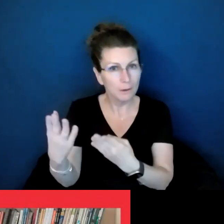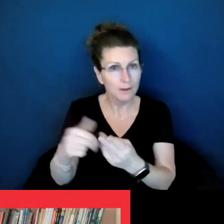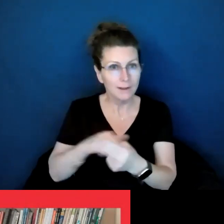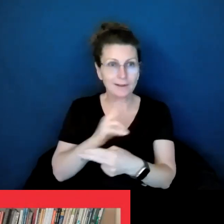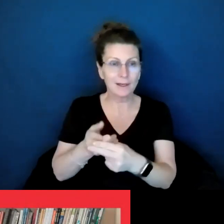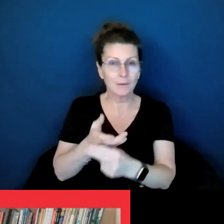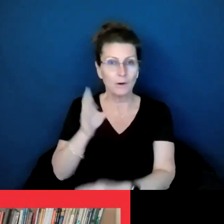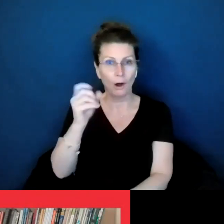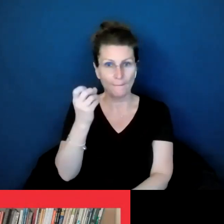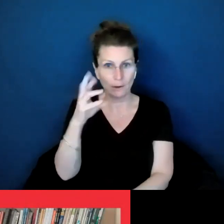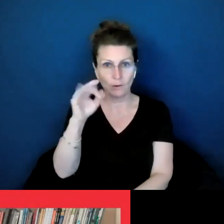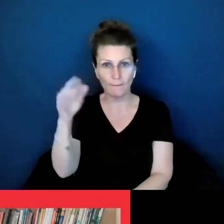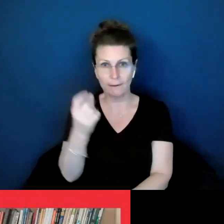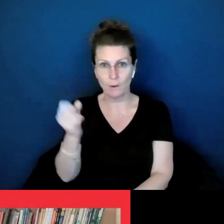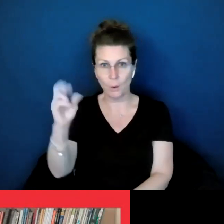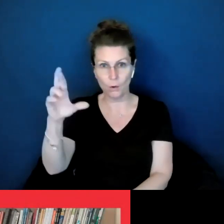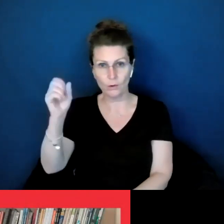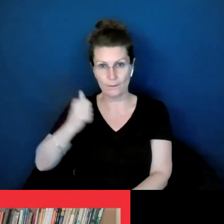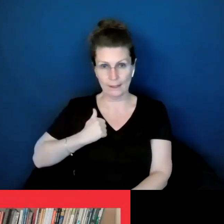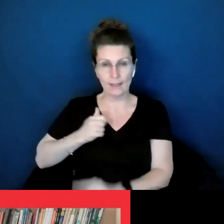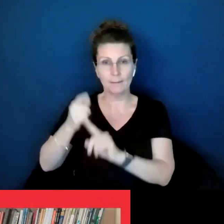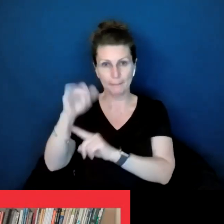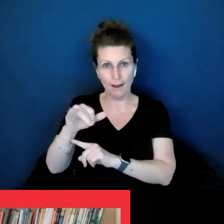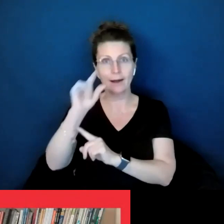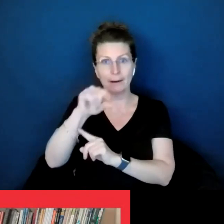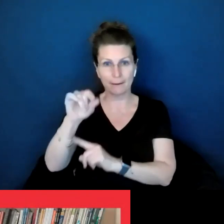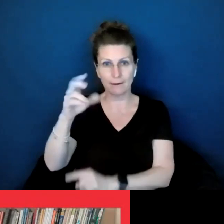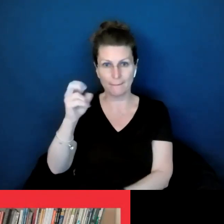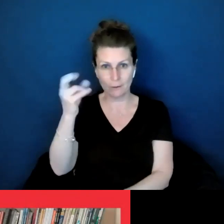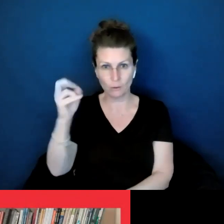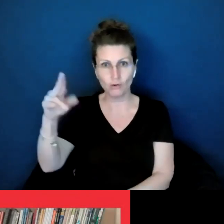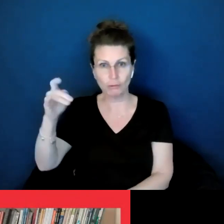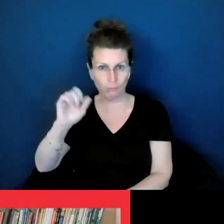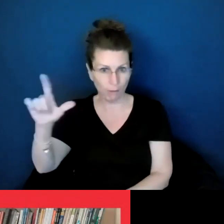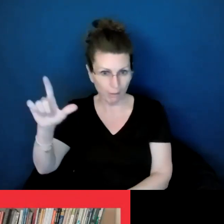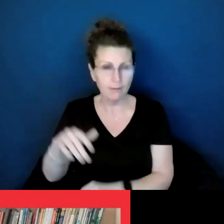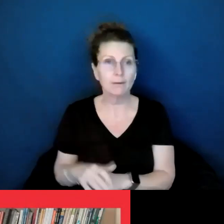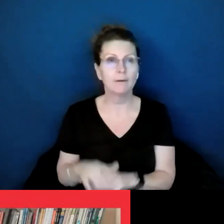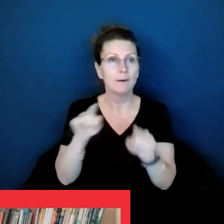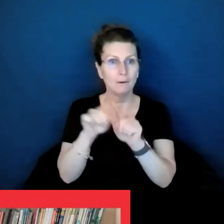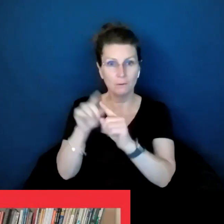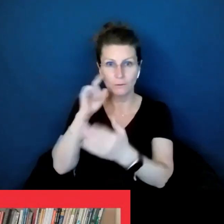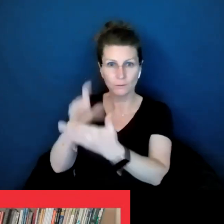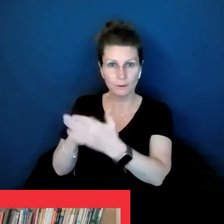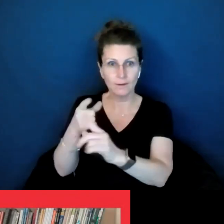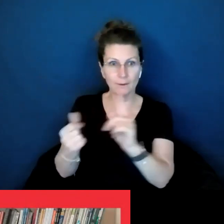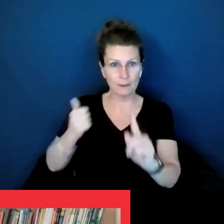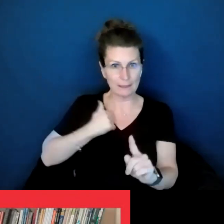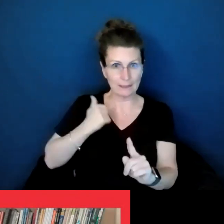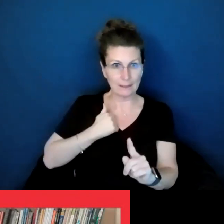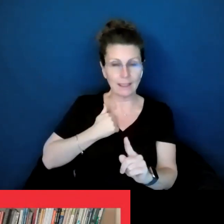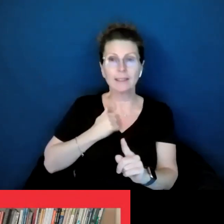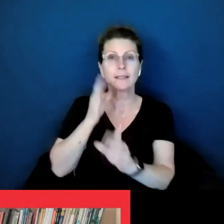Order of Canada by the Governor General. She is also the only psychologist recognized by the Canadian